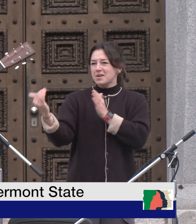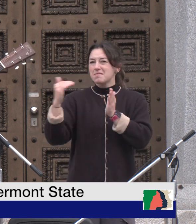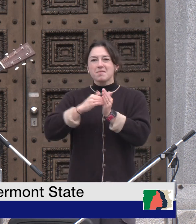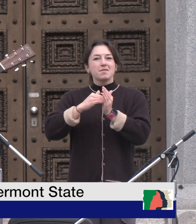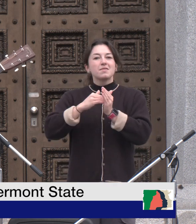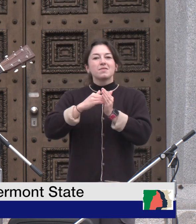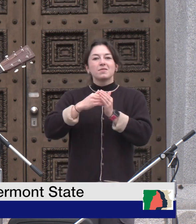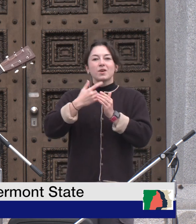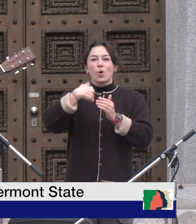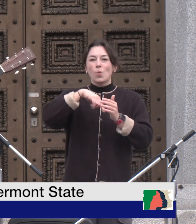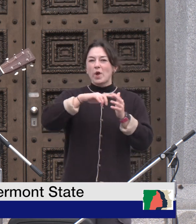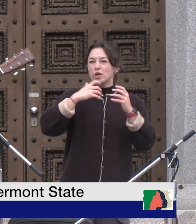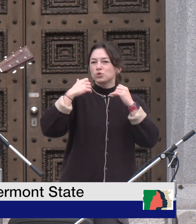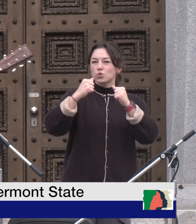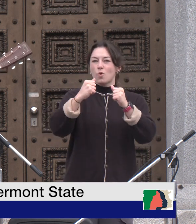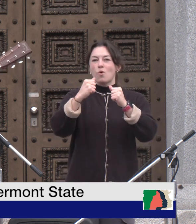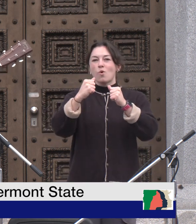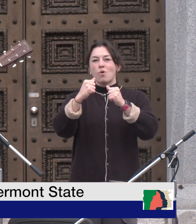flame.